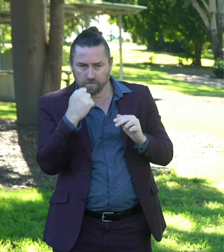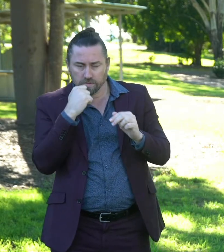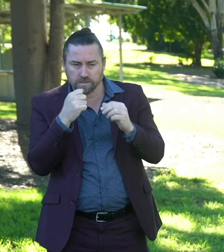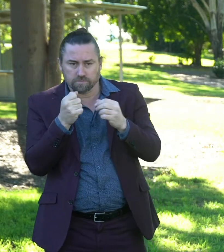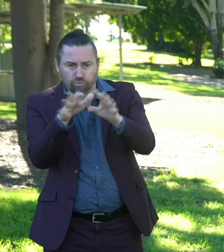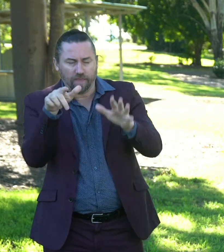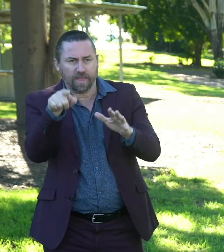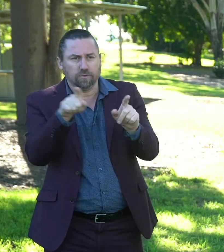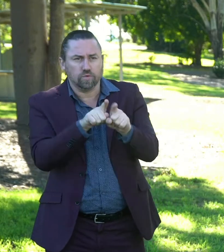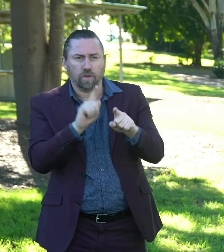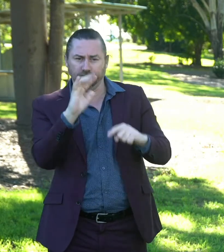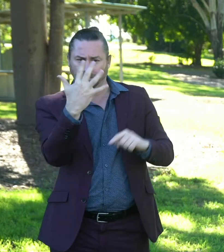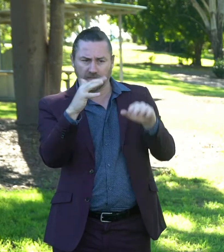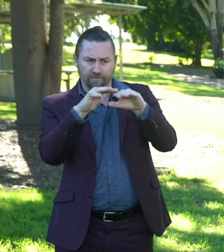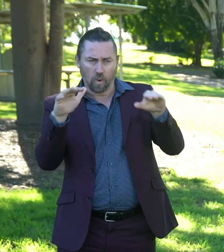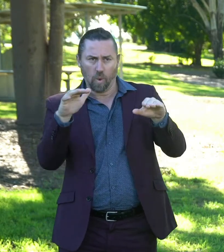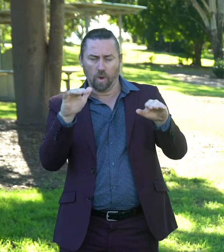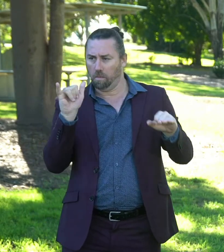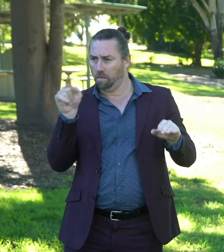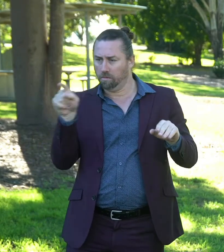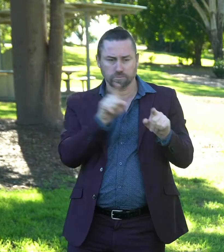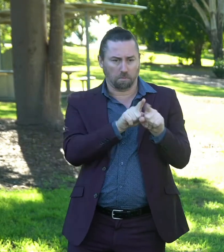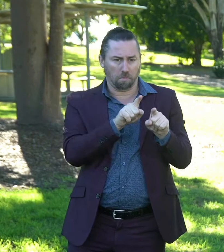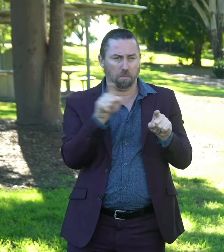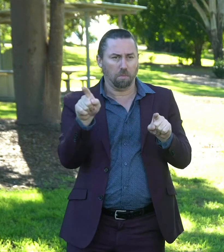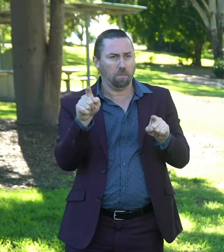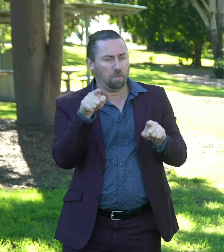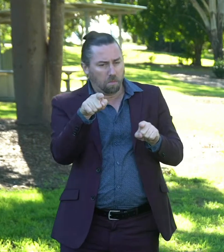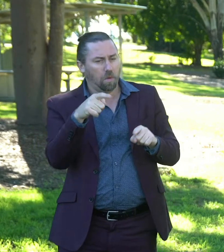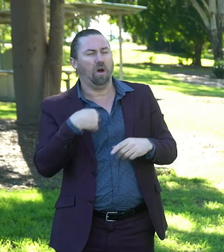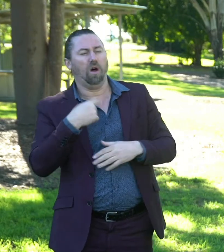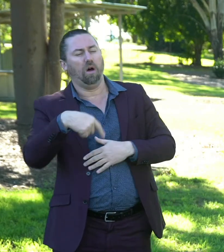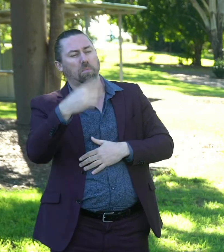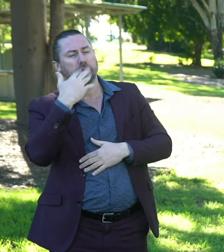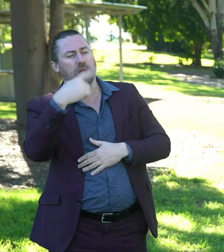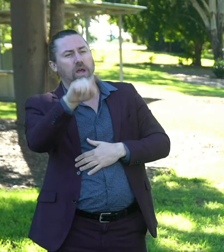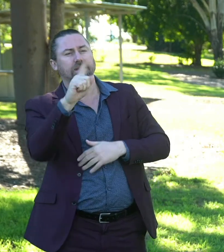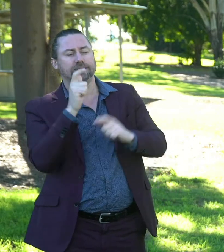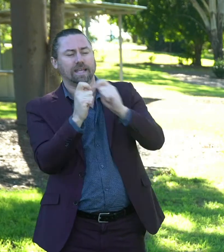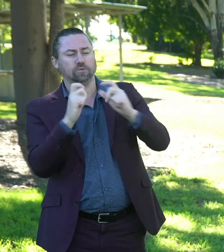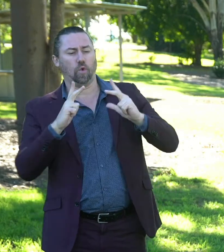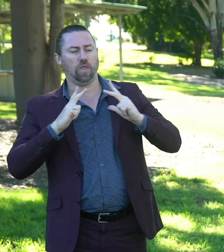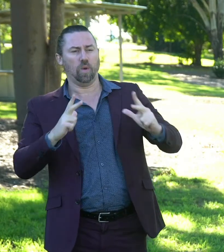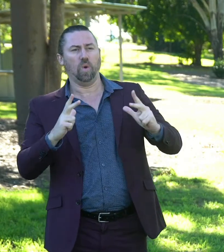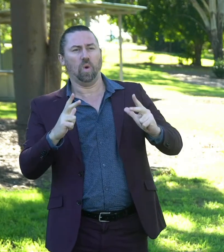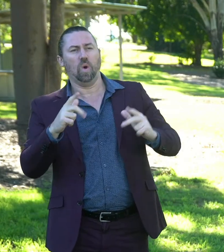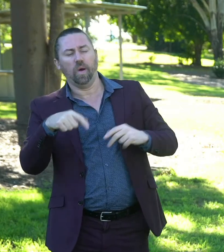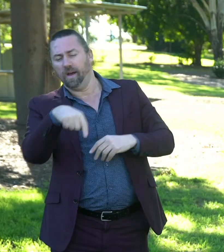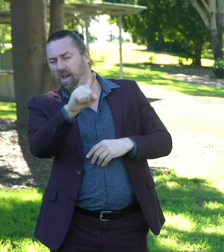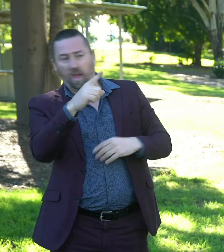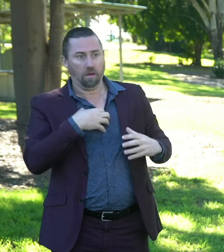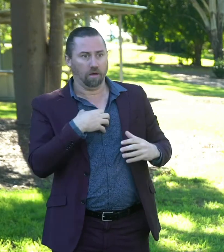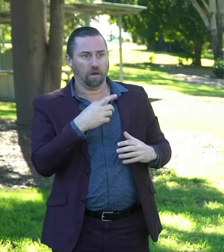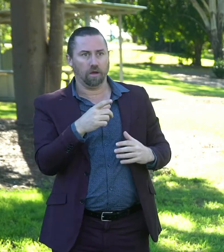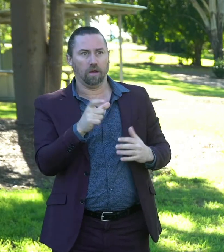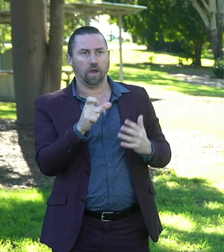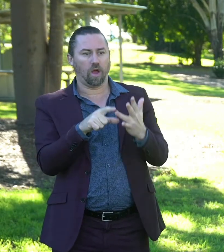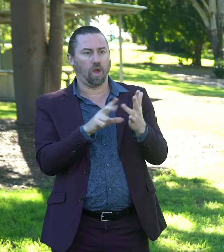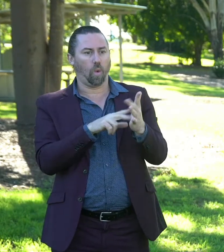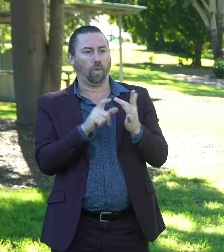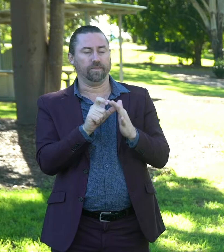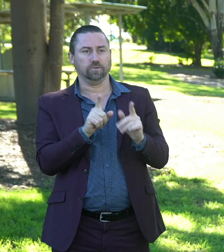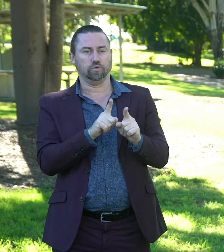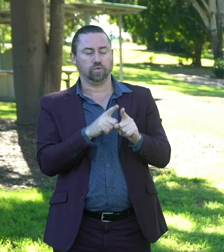he'd been on that floor, he was asked to get tested, which he did, and that came back positive. So